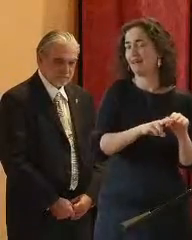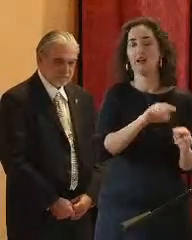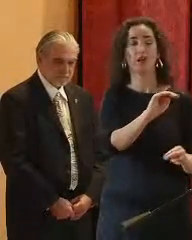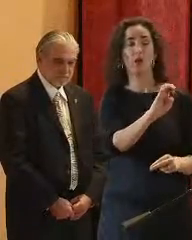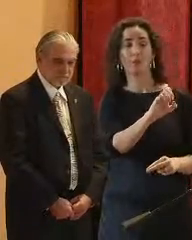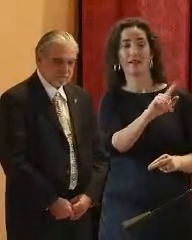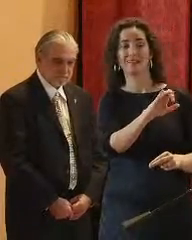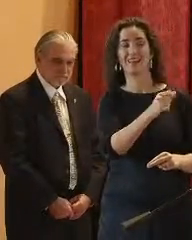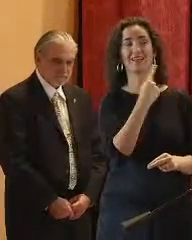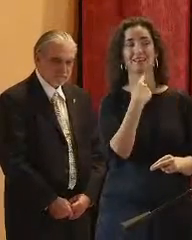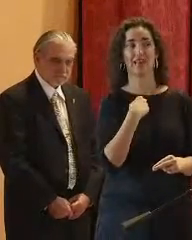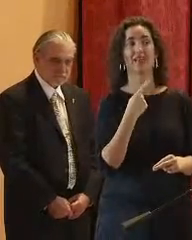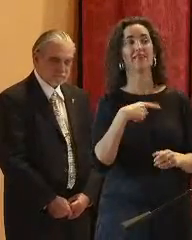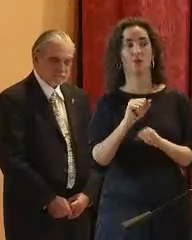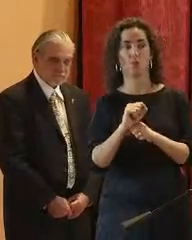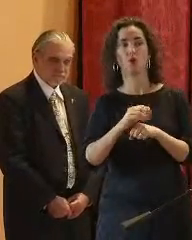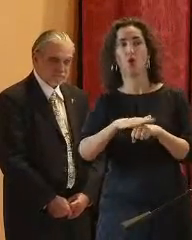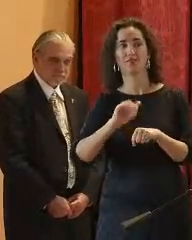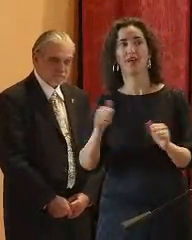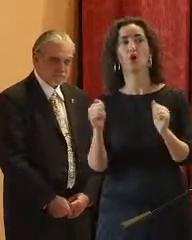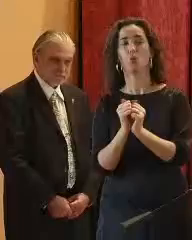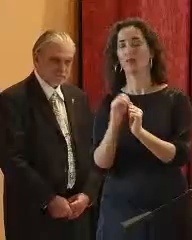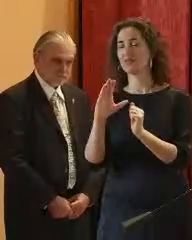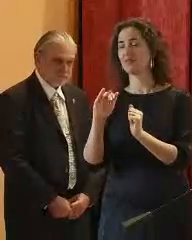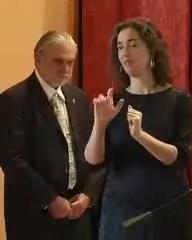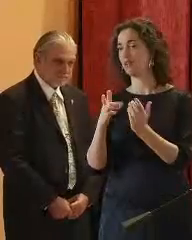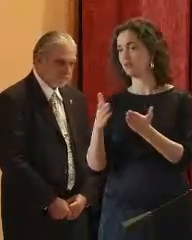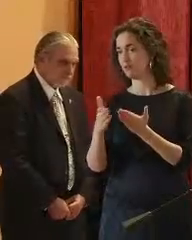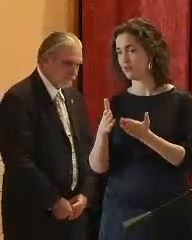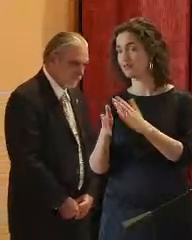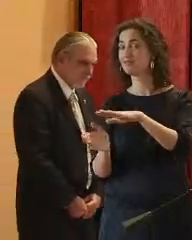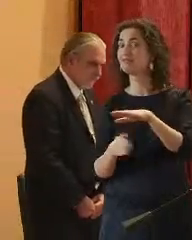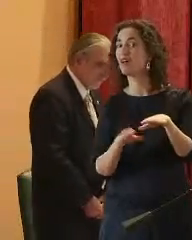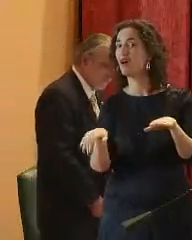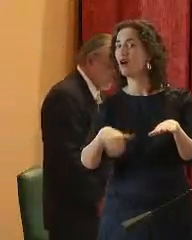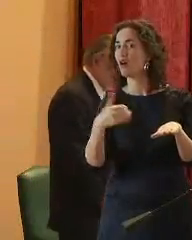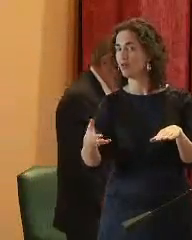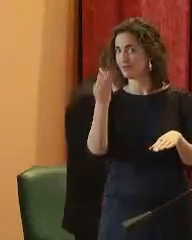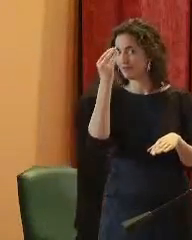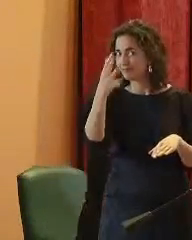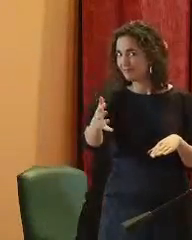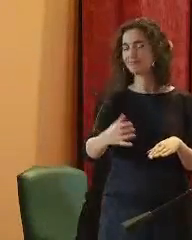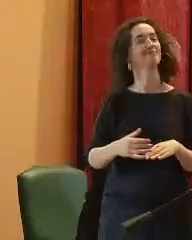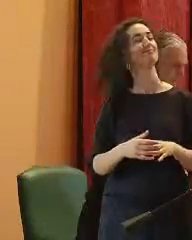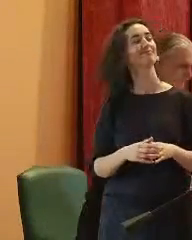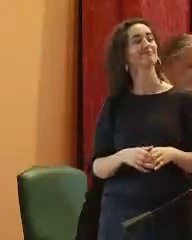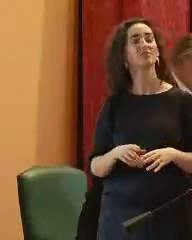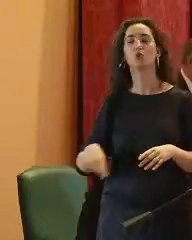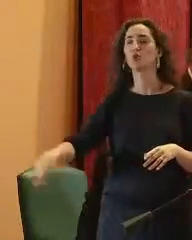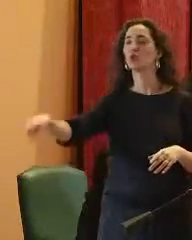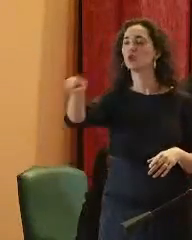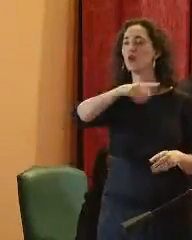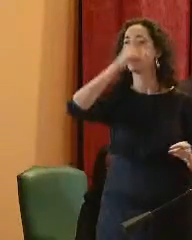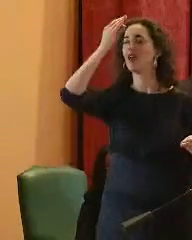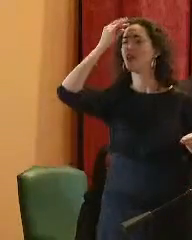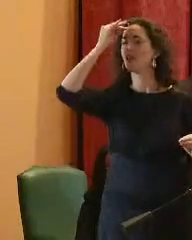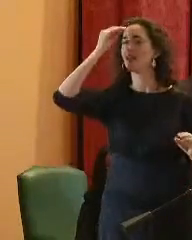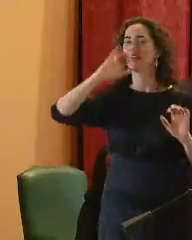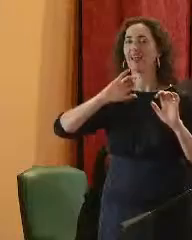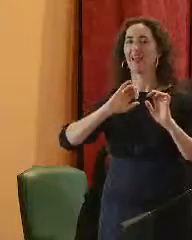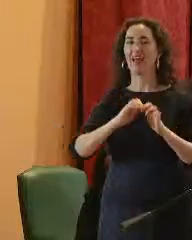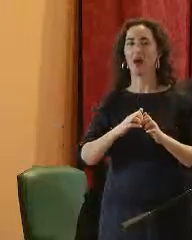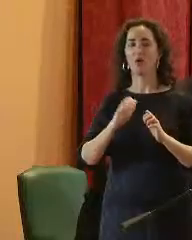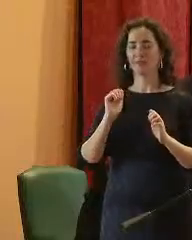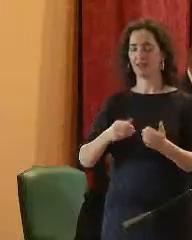that they're working on that with the civil service. The other thing I would like to do is to have all of you think about how we can make